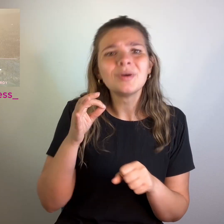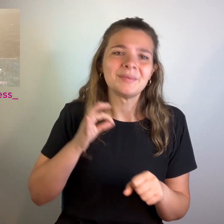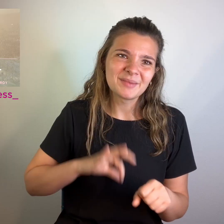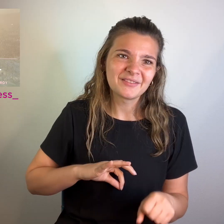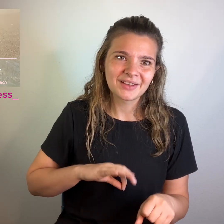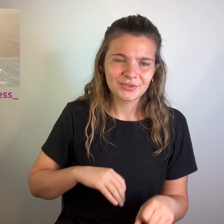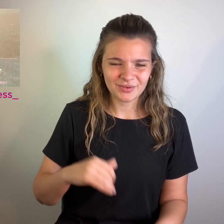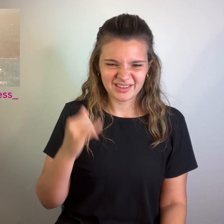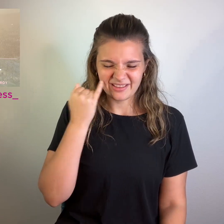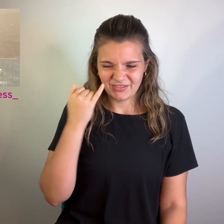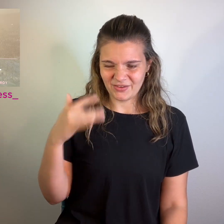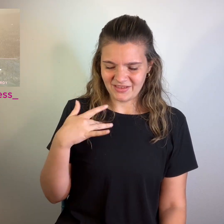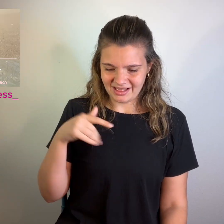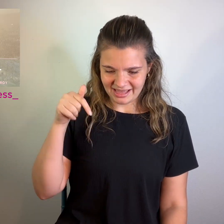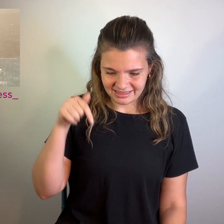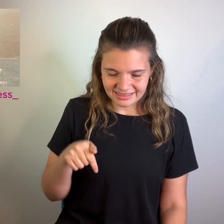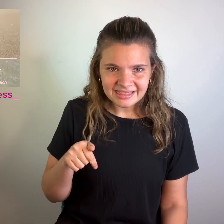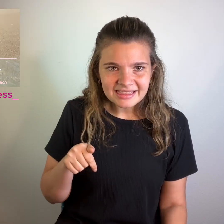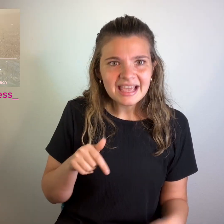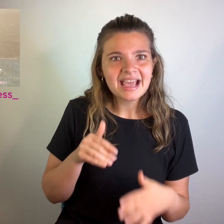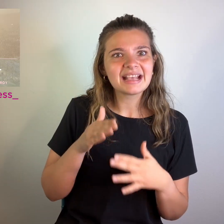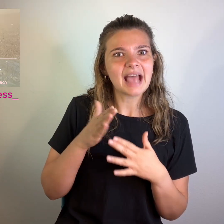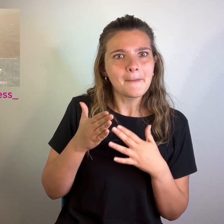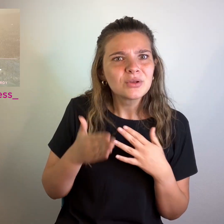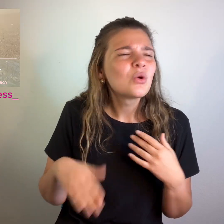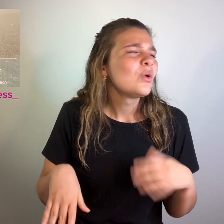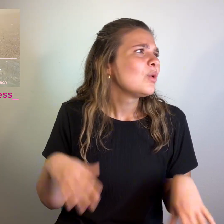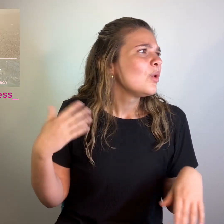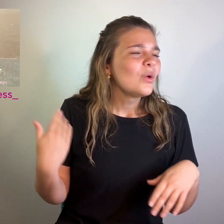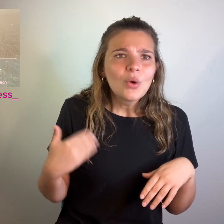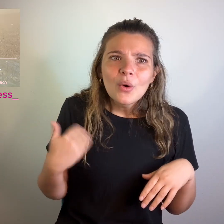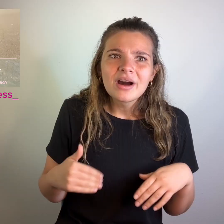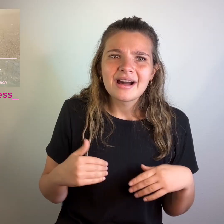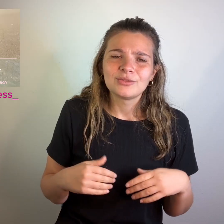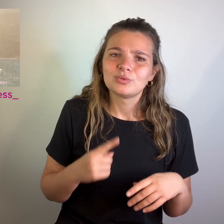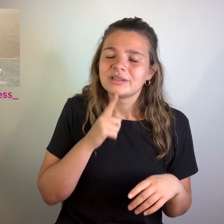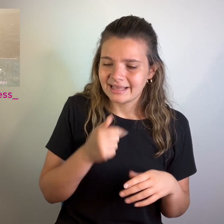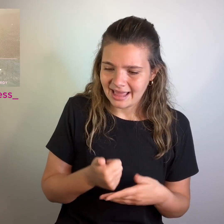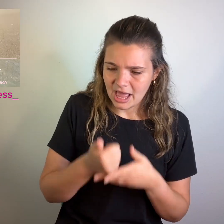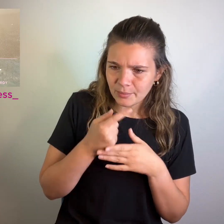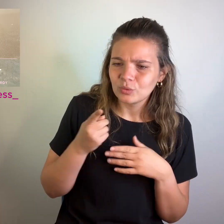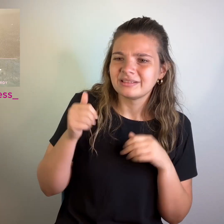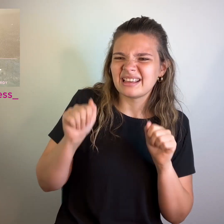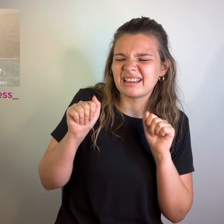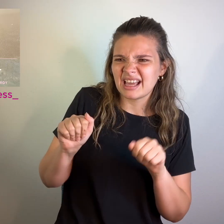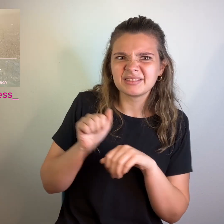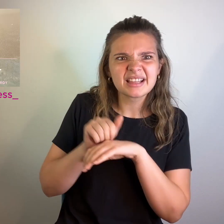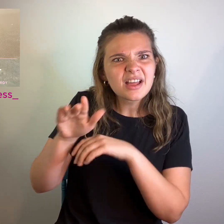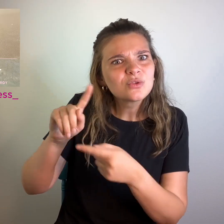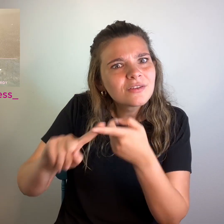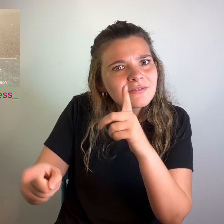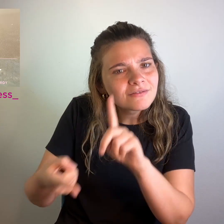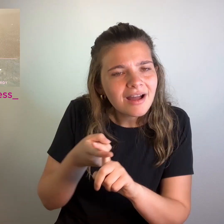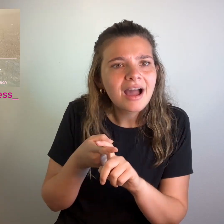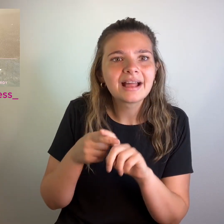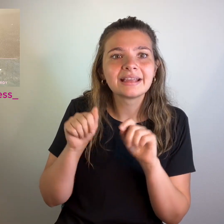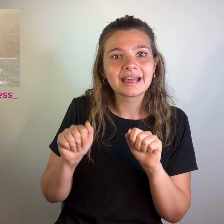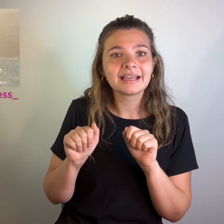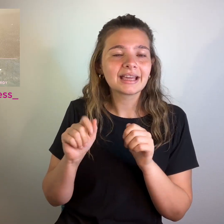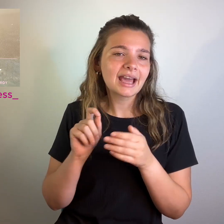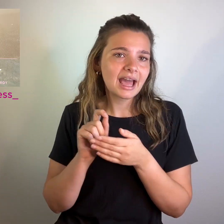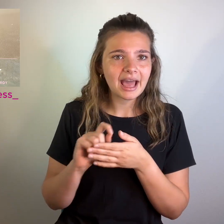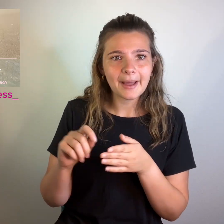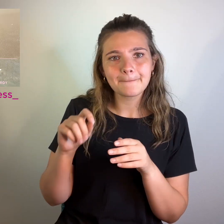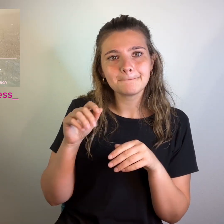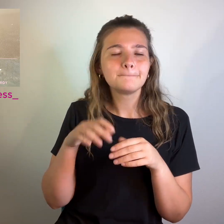really resonated with you, feel free to send it to a friend. Let them know how much you love them. Write a 5-star review if it feels like it was